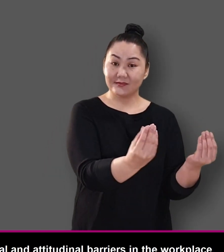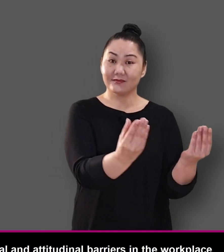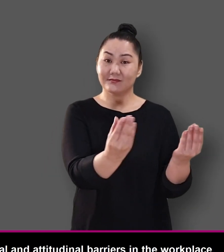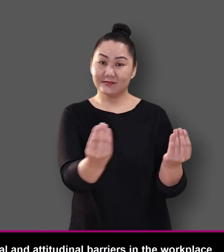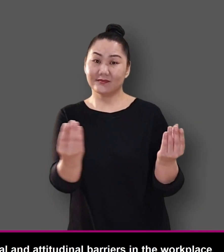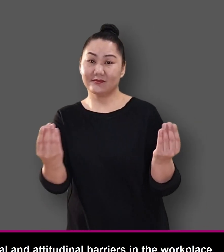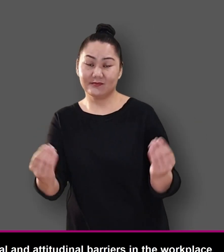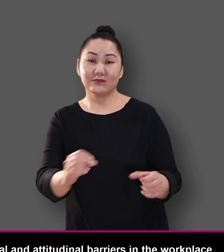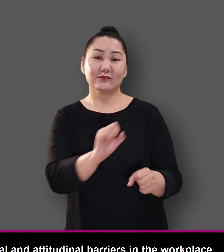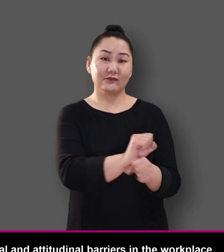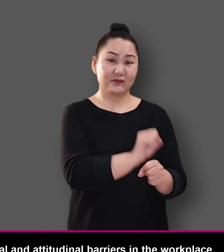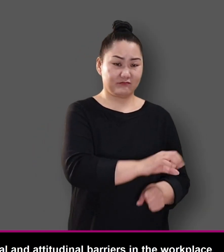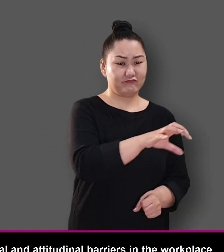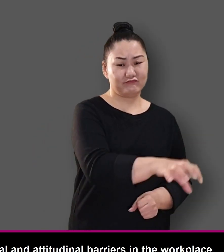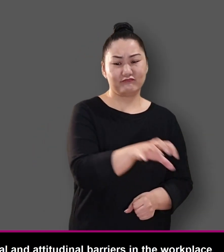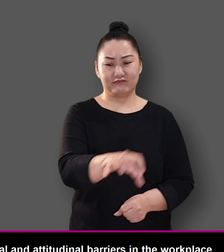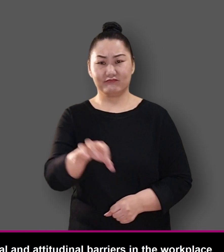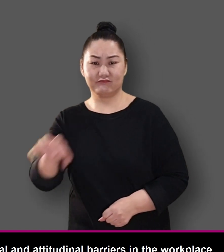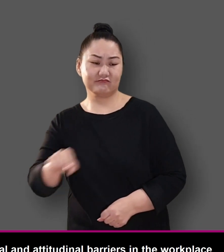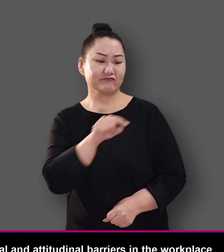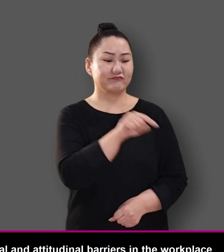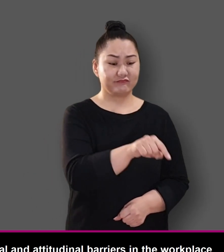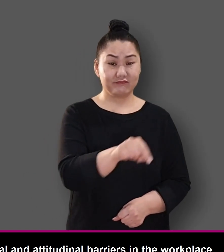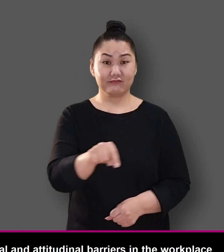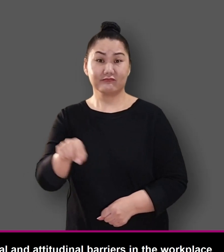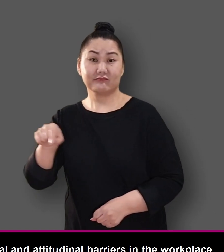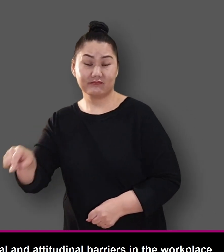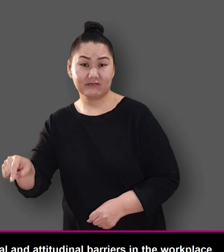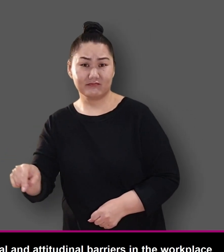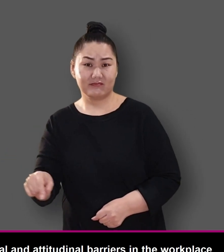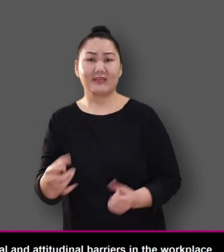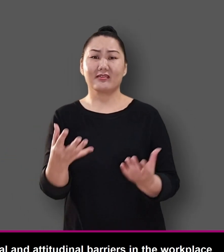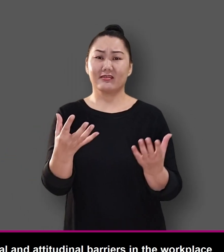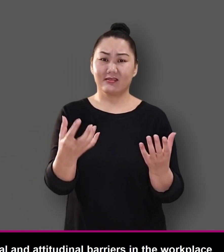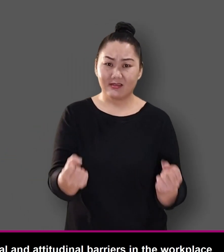All too often, there are environmental and attitudinal barriers in the workplace